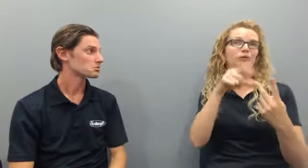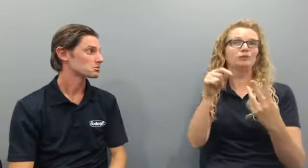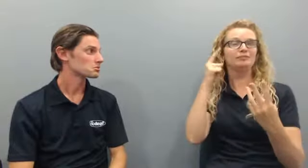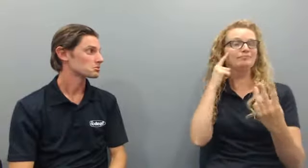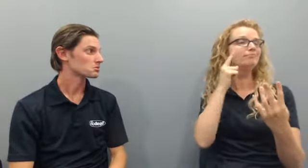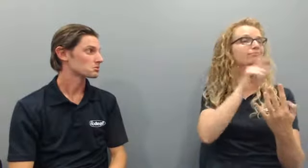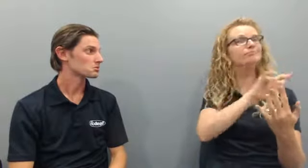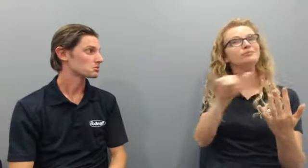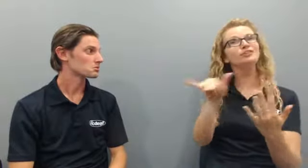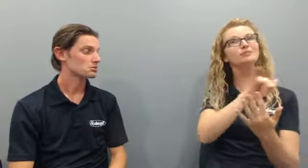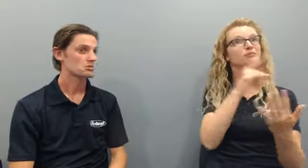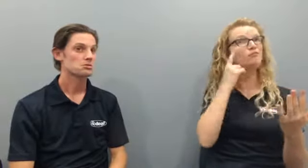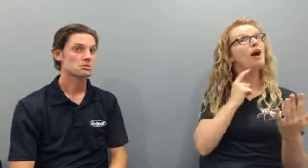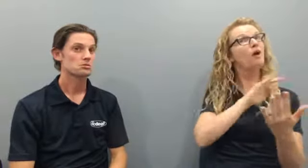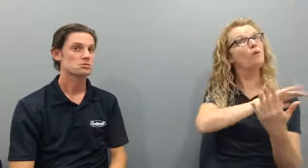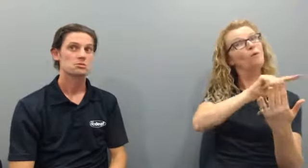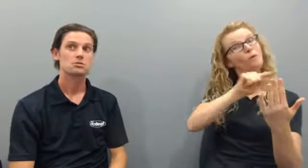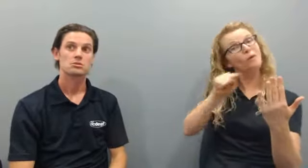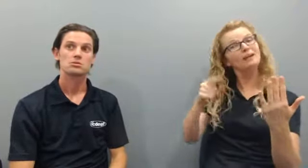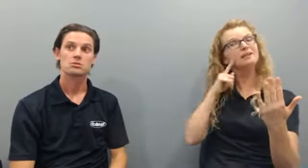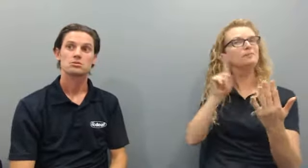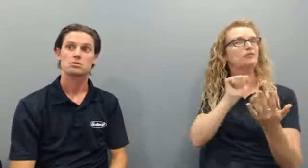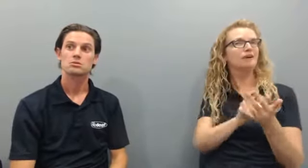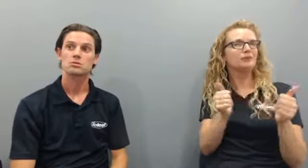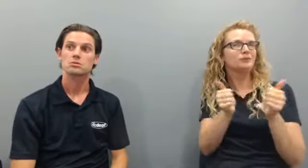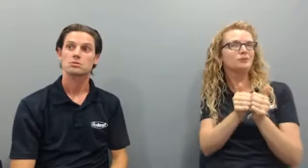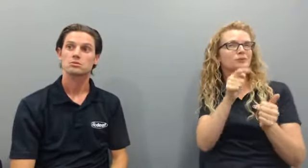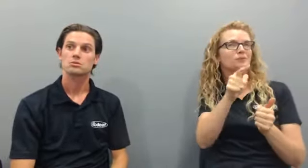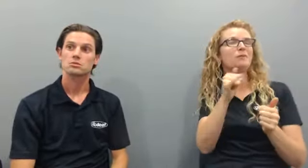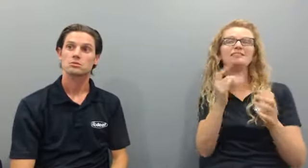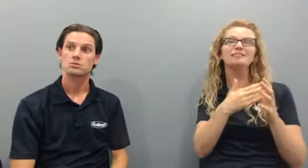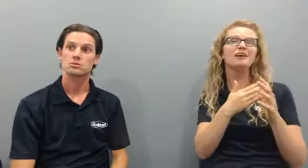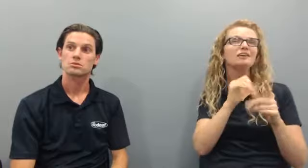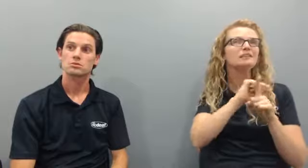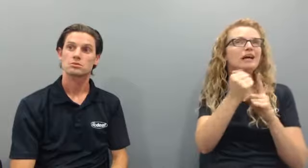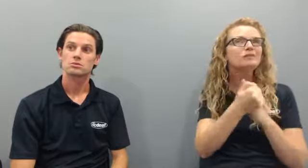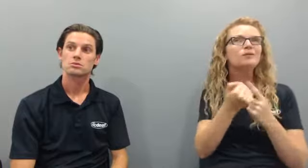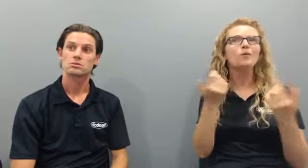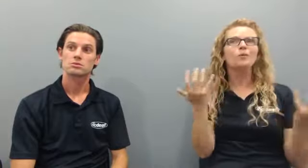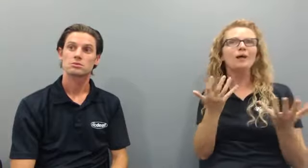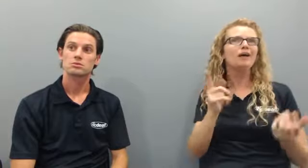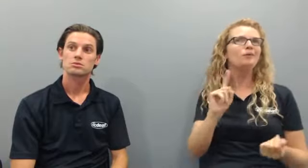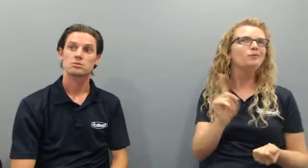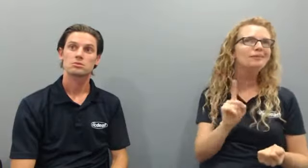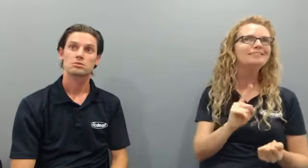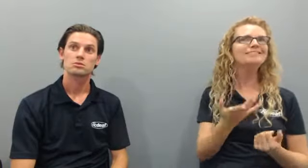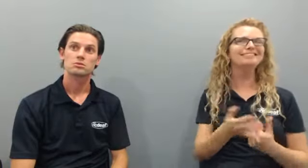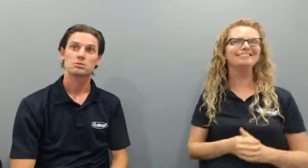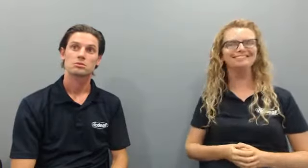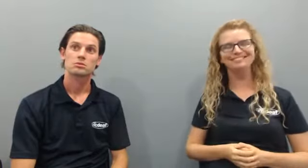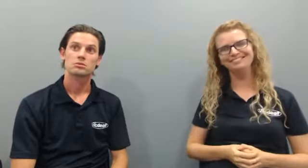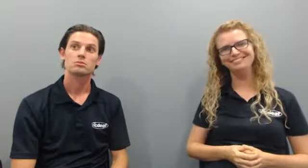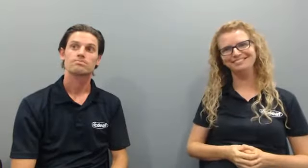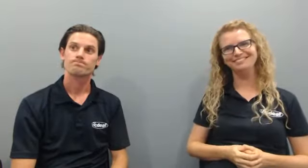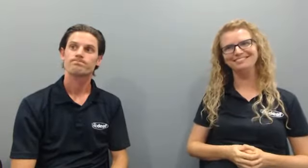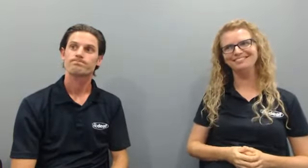Very worthwhile having the option and just really doing your research and seeing what's going to suit you best. It really depends on the situation and